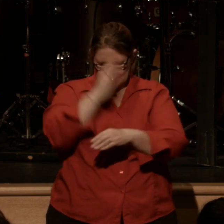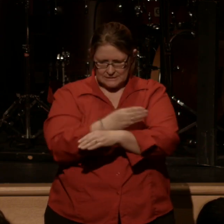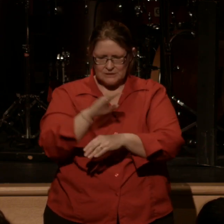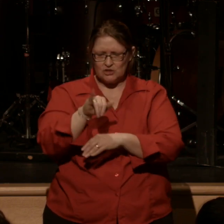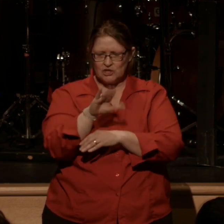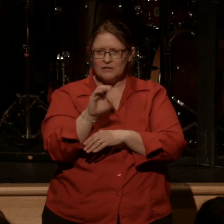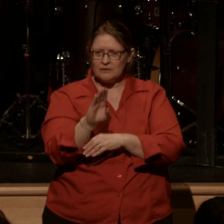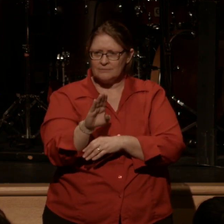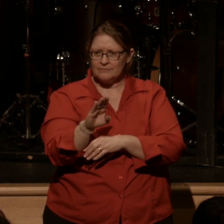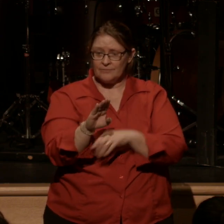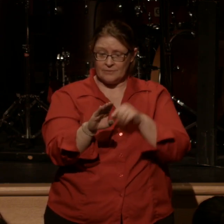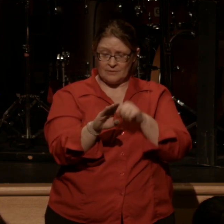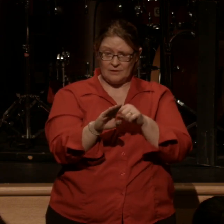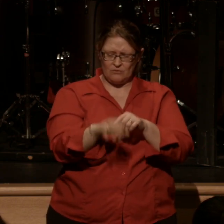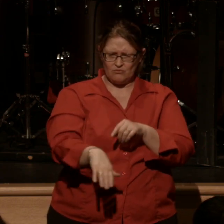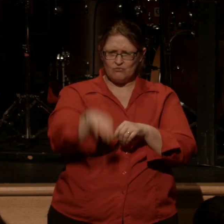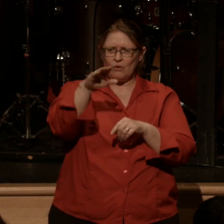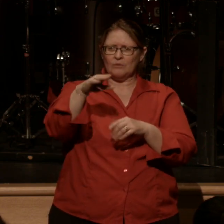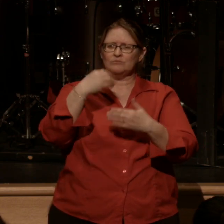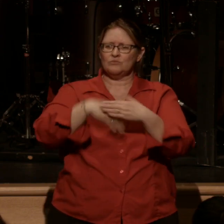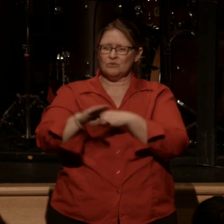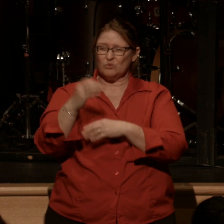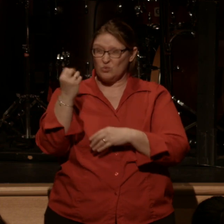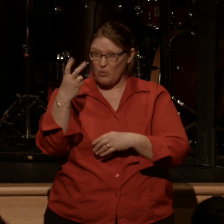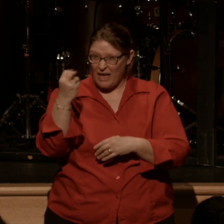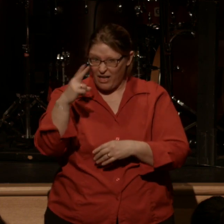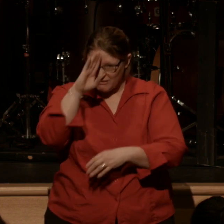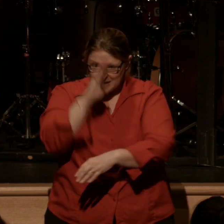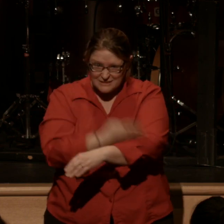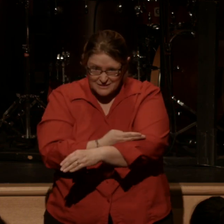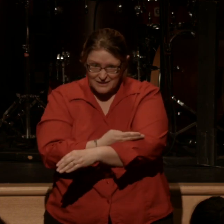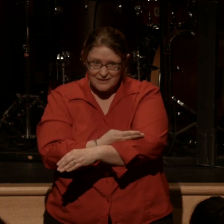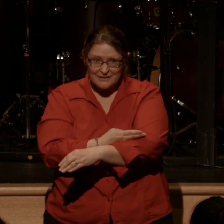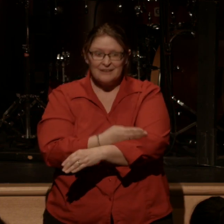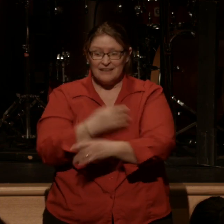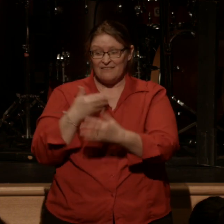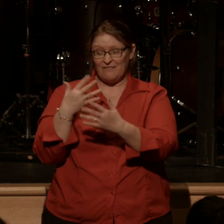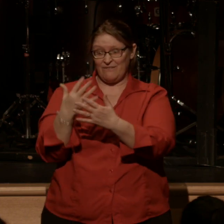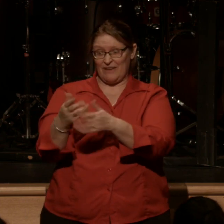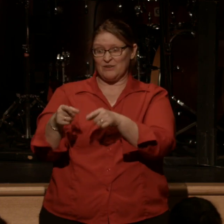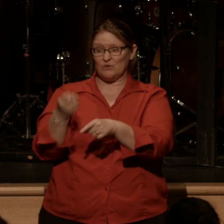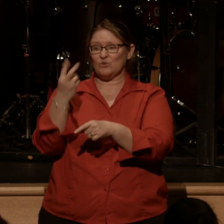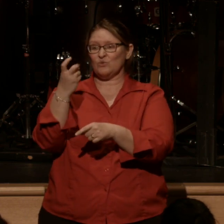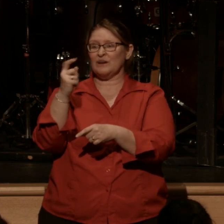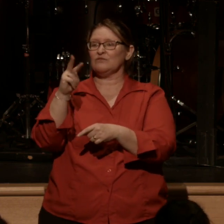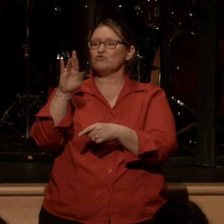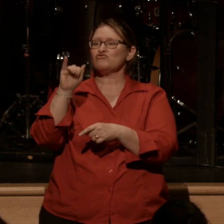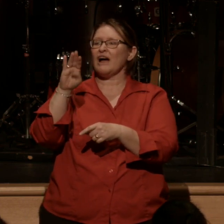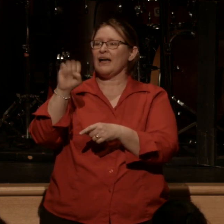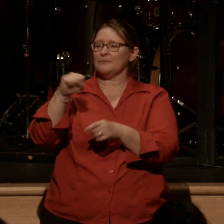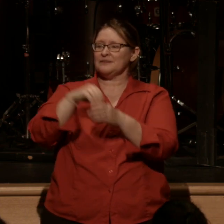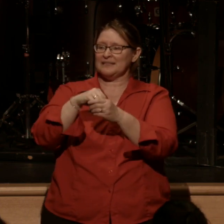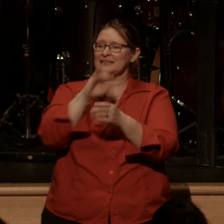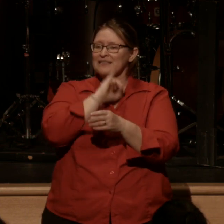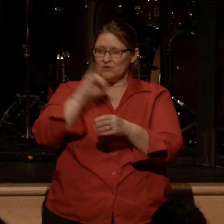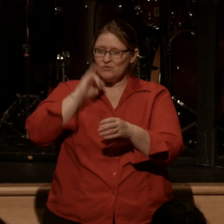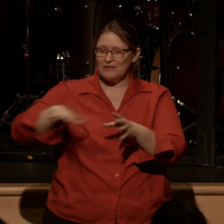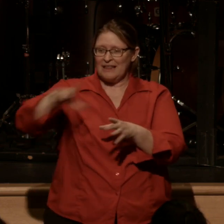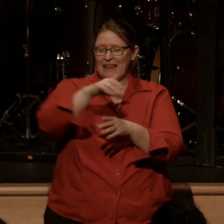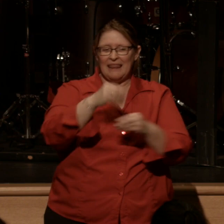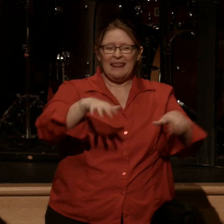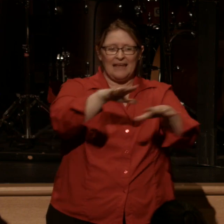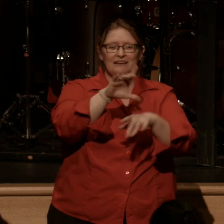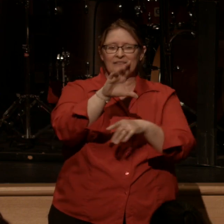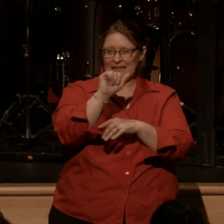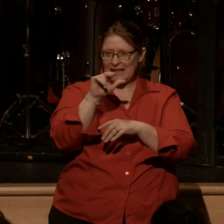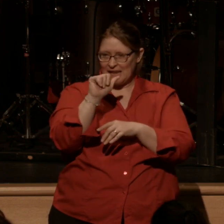Jacob. And Jacob grew up and he had 12 sons, which would eventually become the 12 tribes of Israel in the land of Canaan.